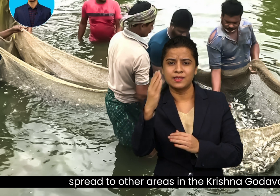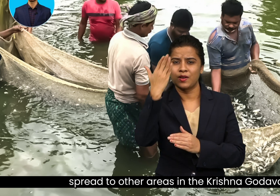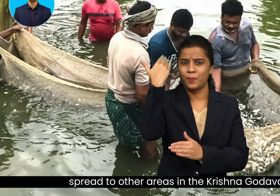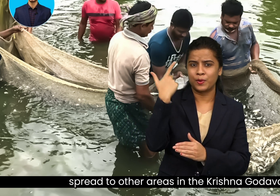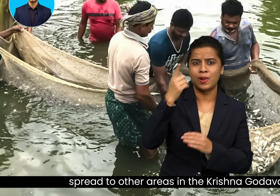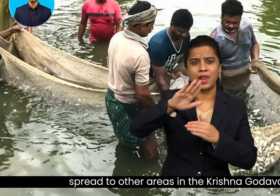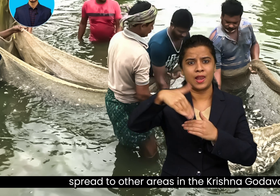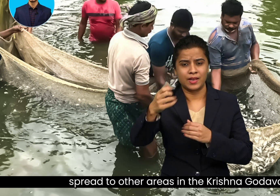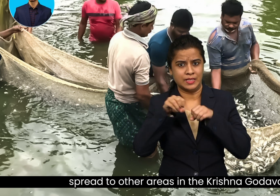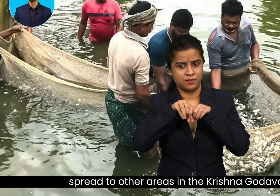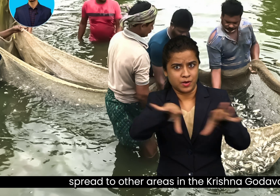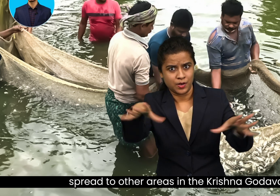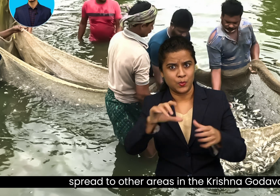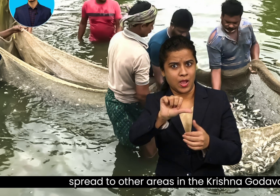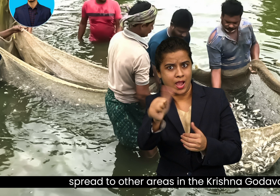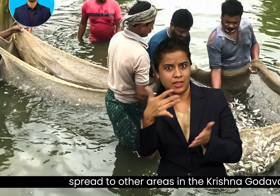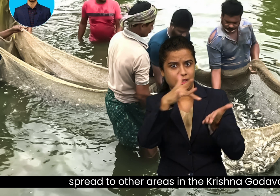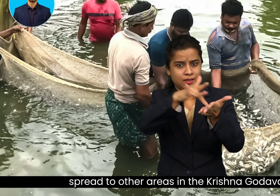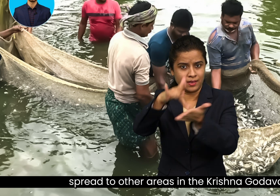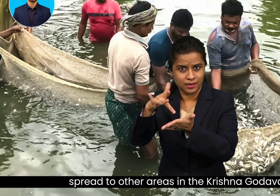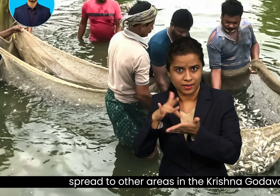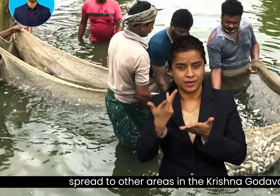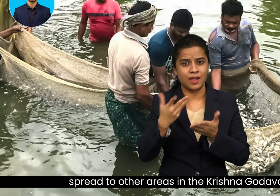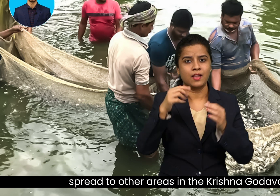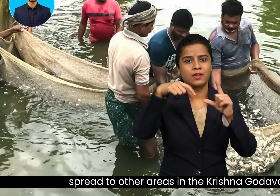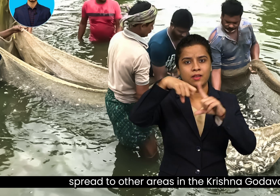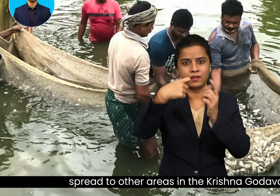areas in the Krishna Godavari Delta.